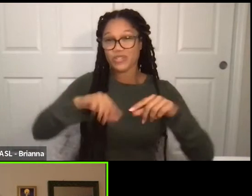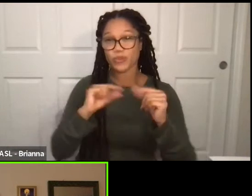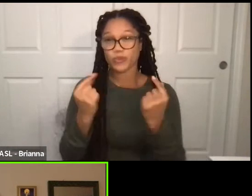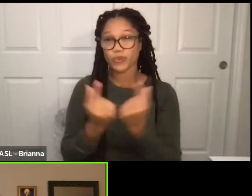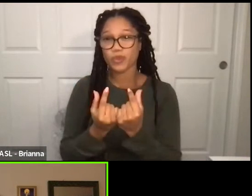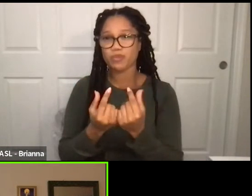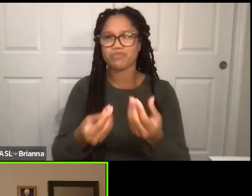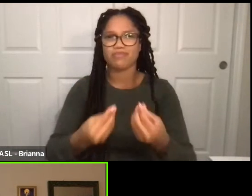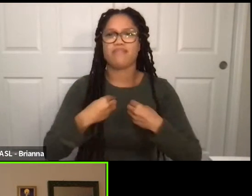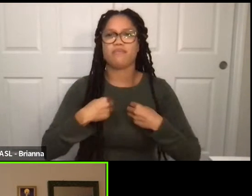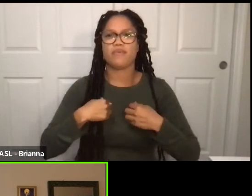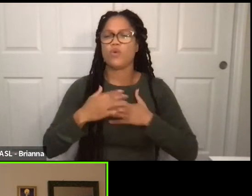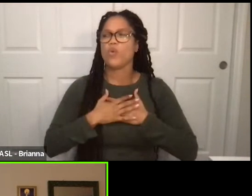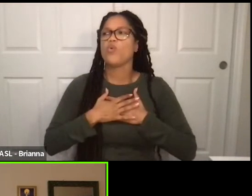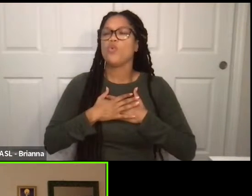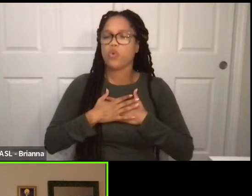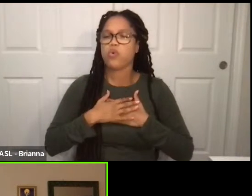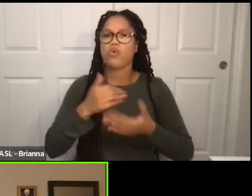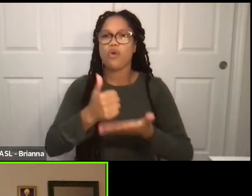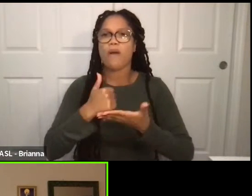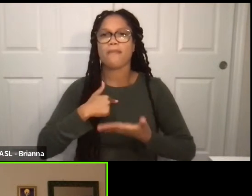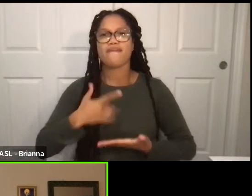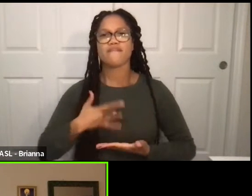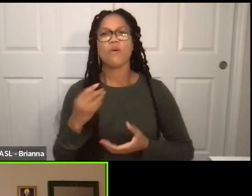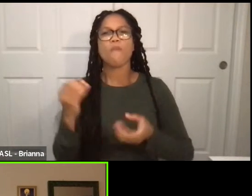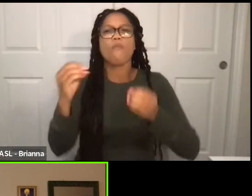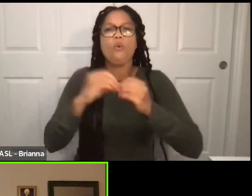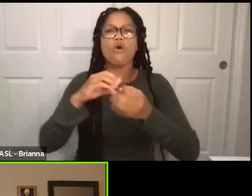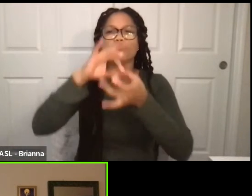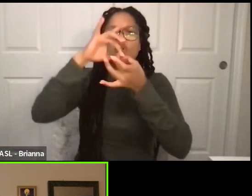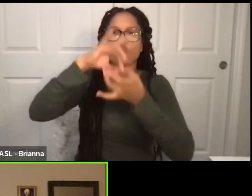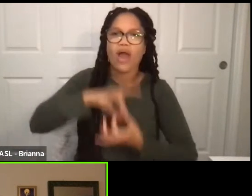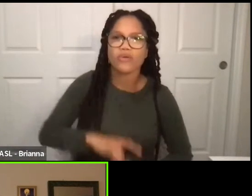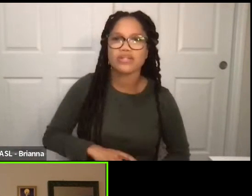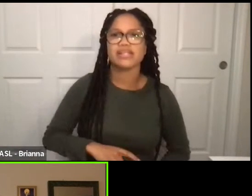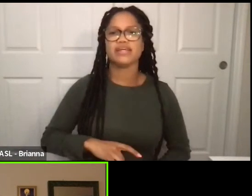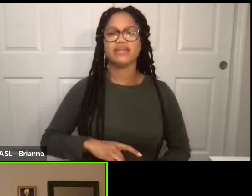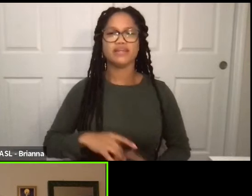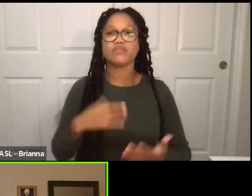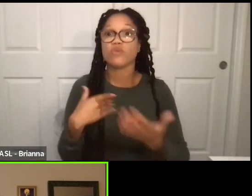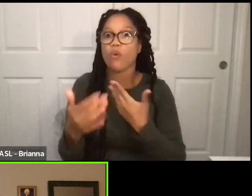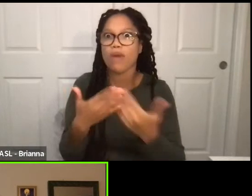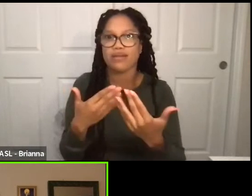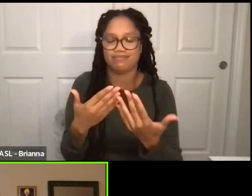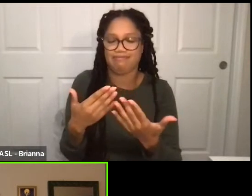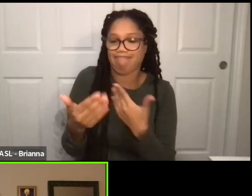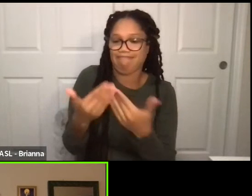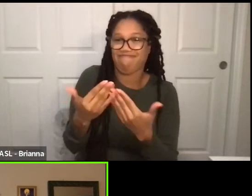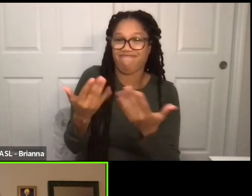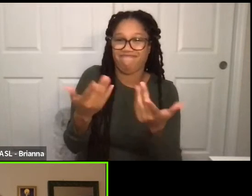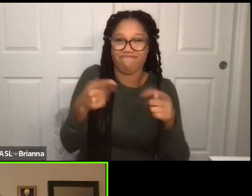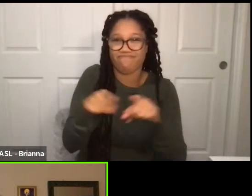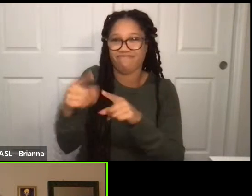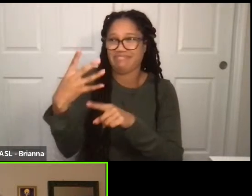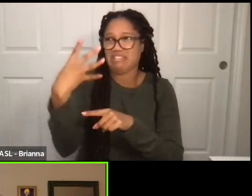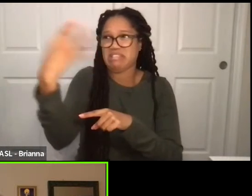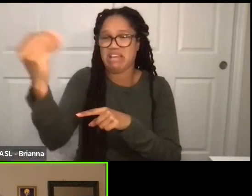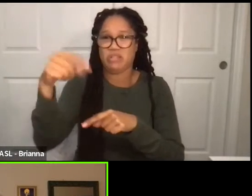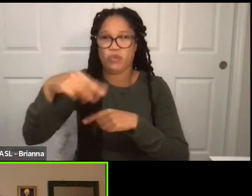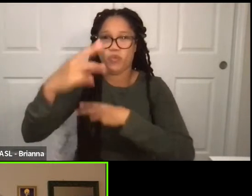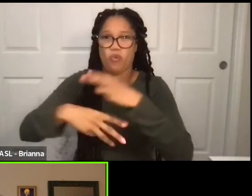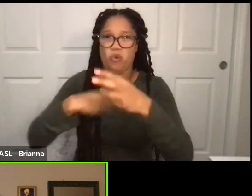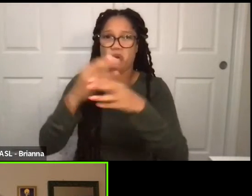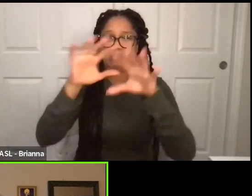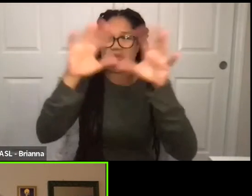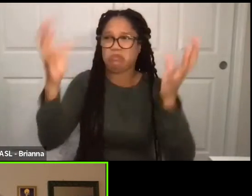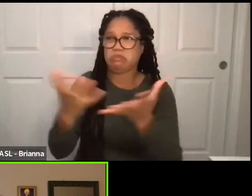and get grounded in the midst of everything going on has really helped in my process and in